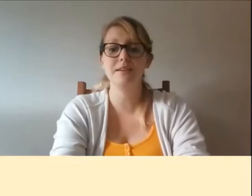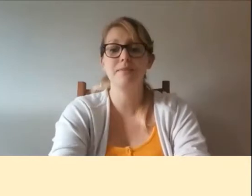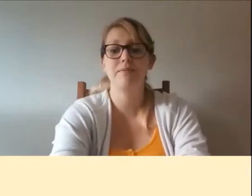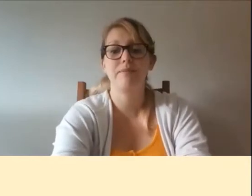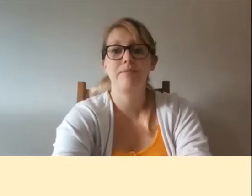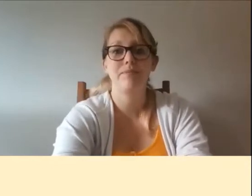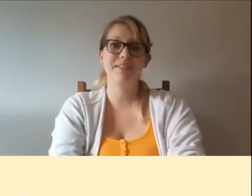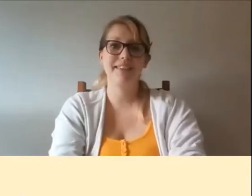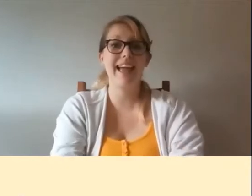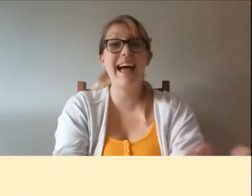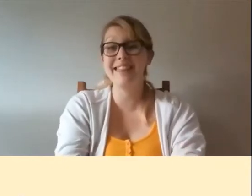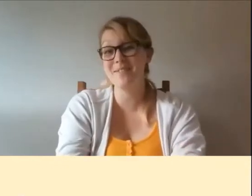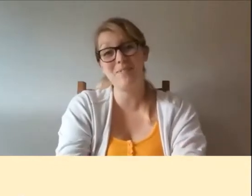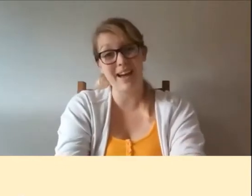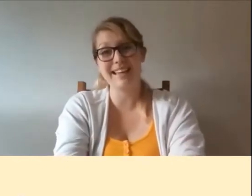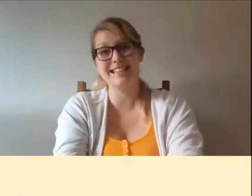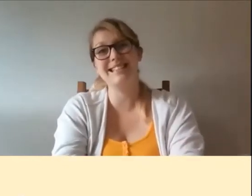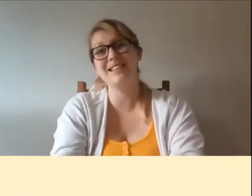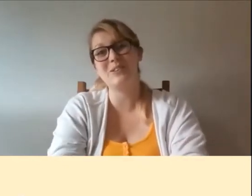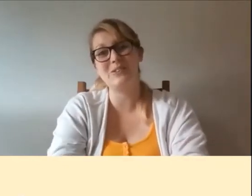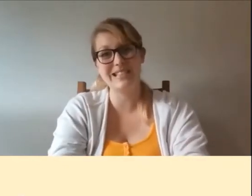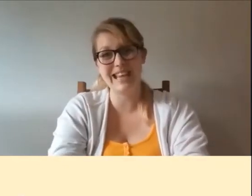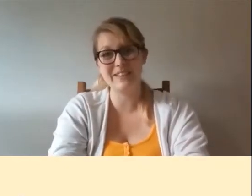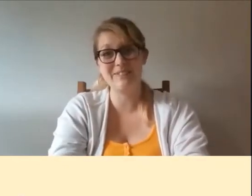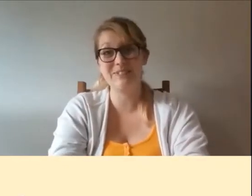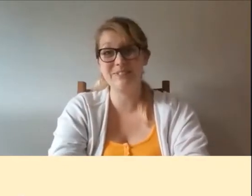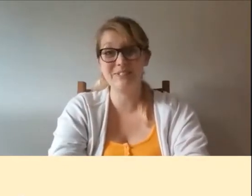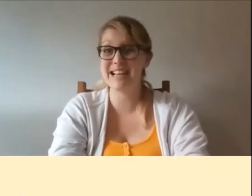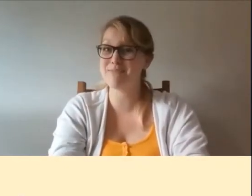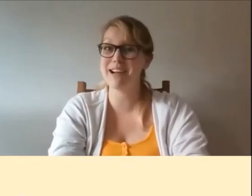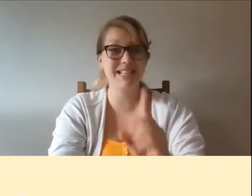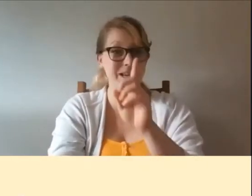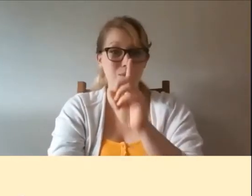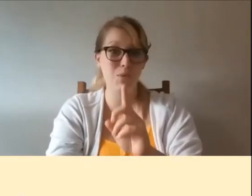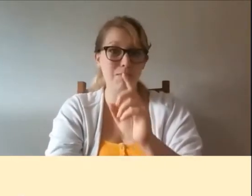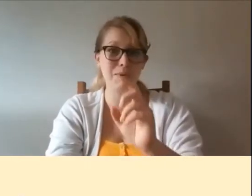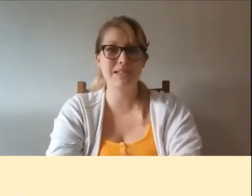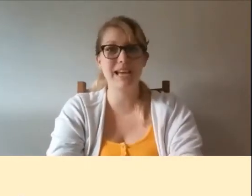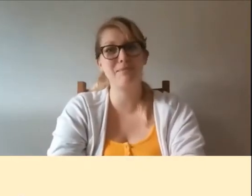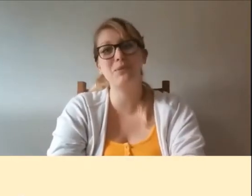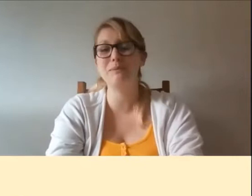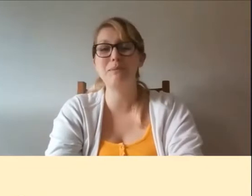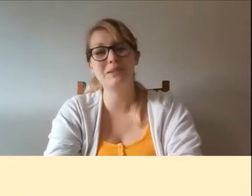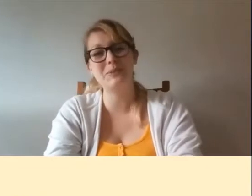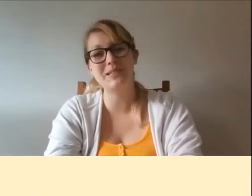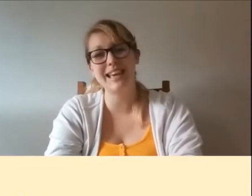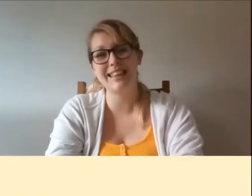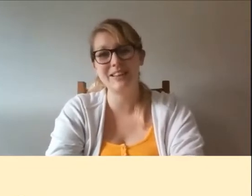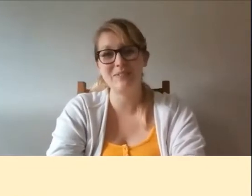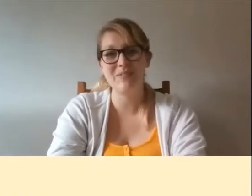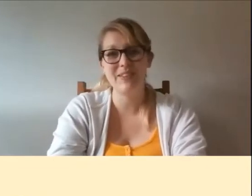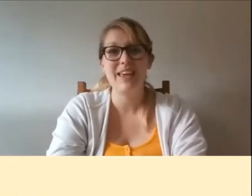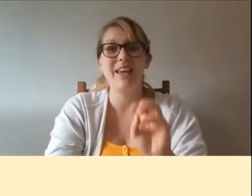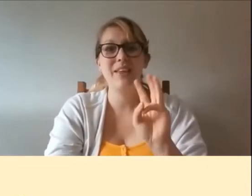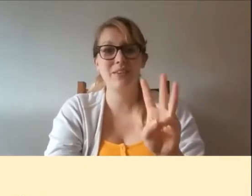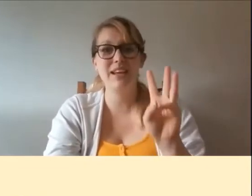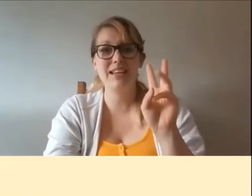understand. And then we're back into the chorus again. Let's practice it one more time before we put it all together.